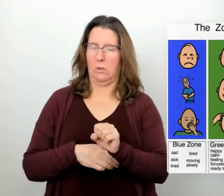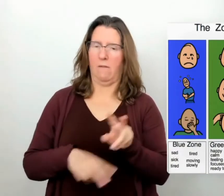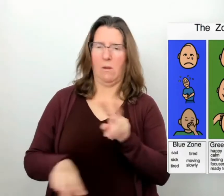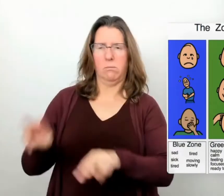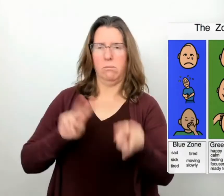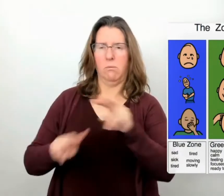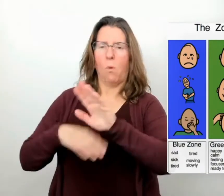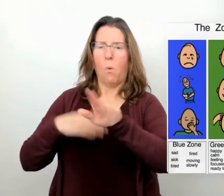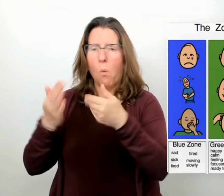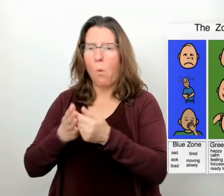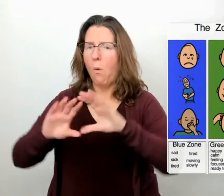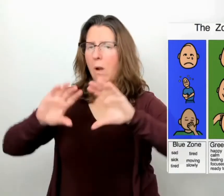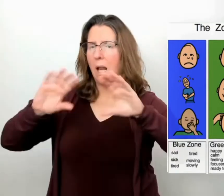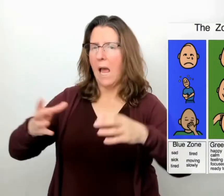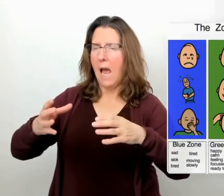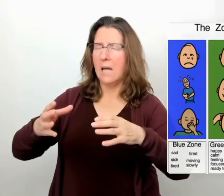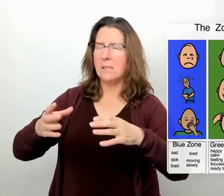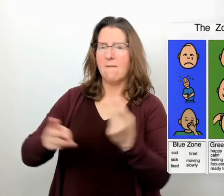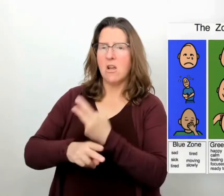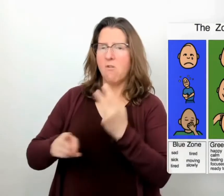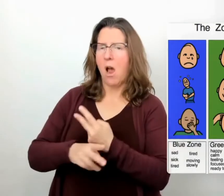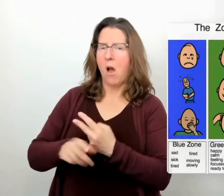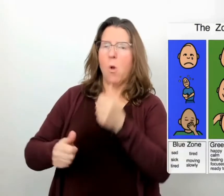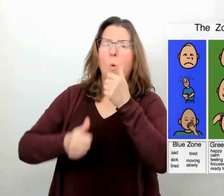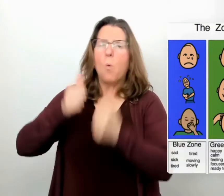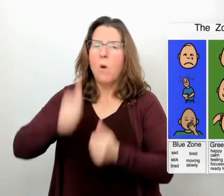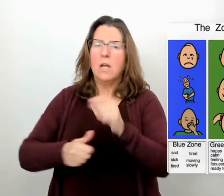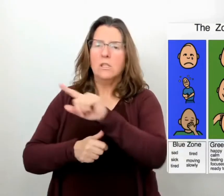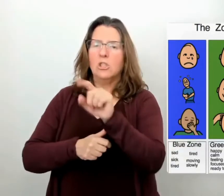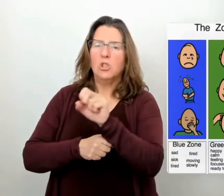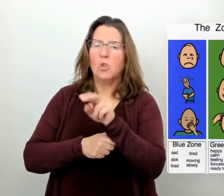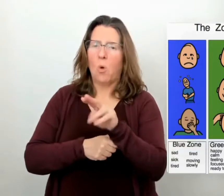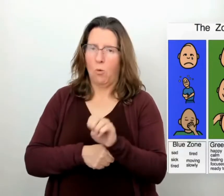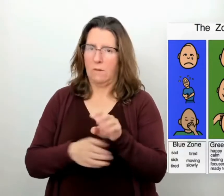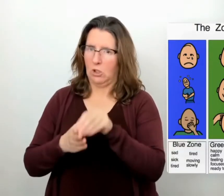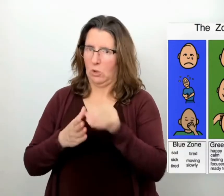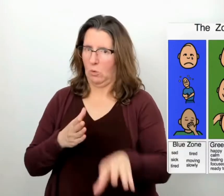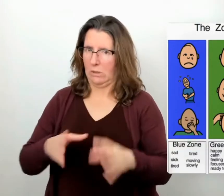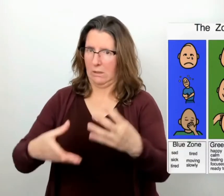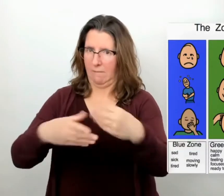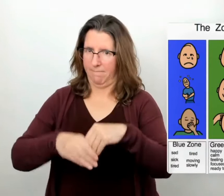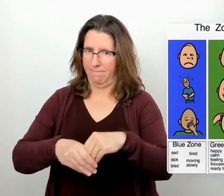So, as you observe the students in your class, can you identify the zone they are each in?